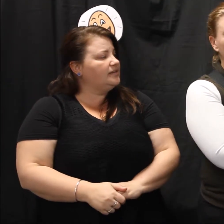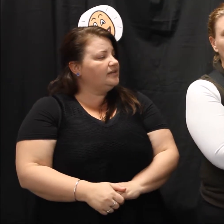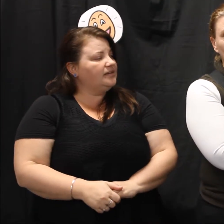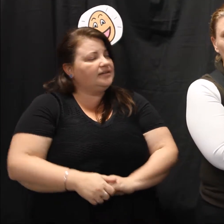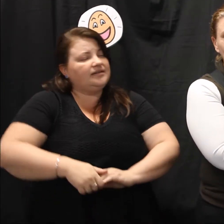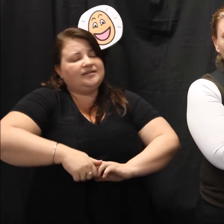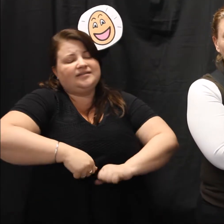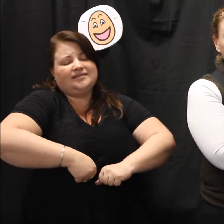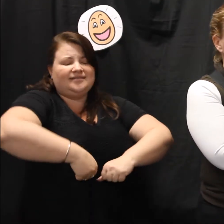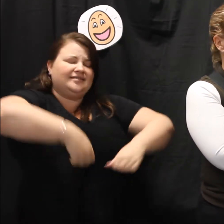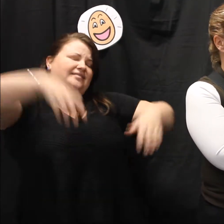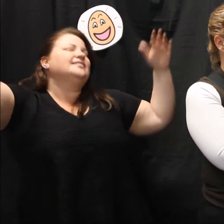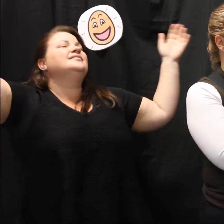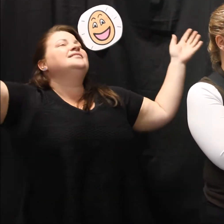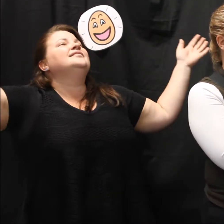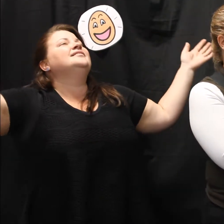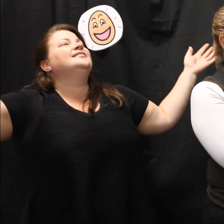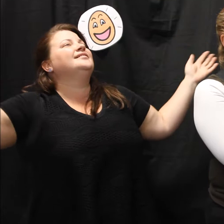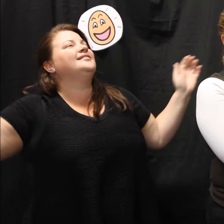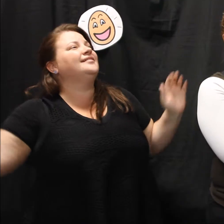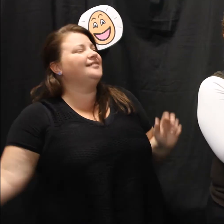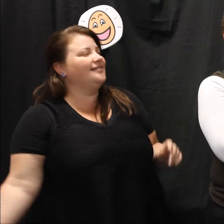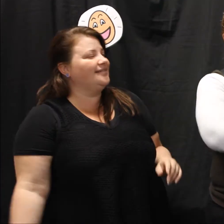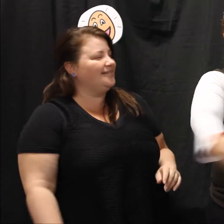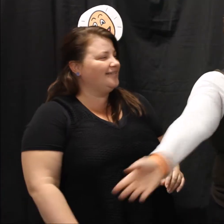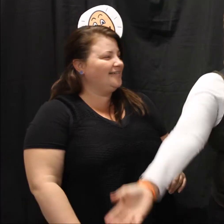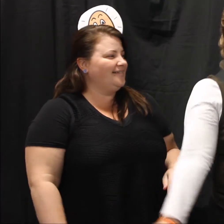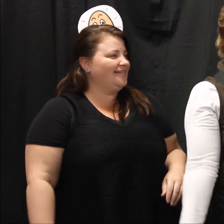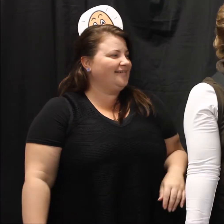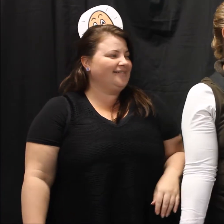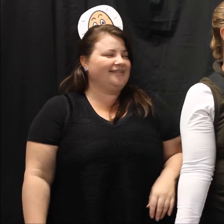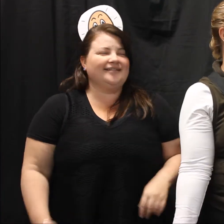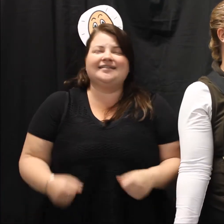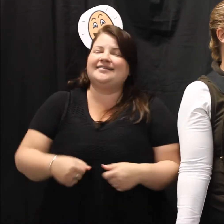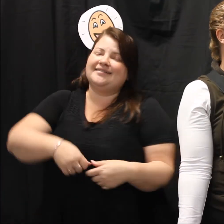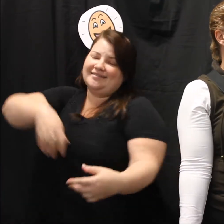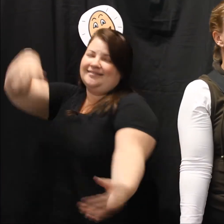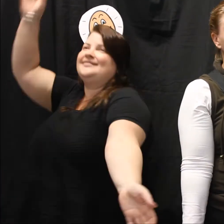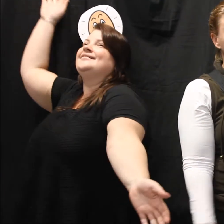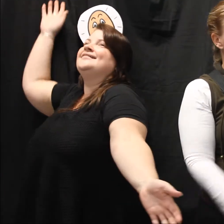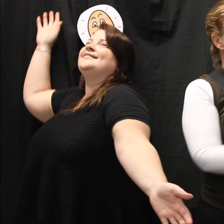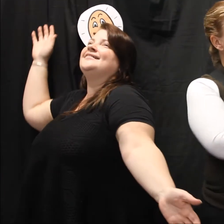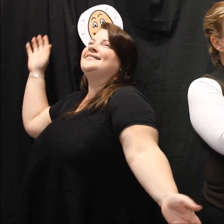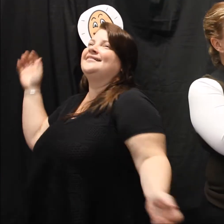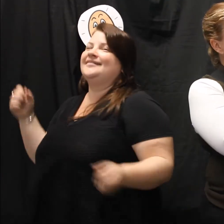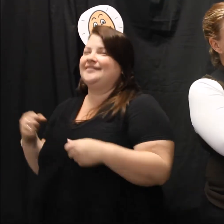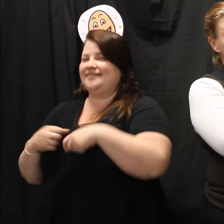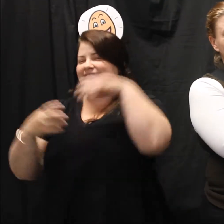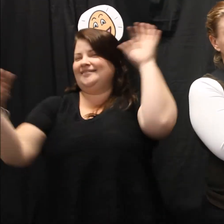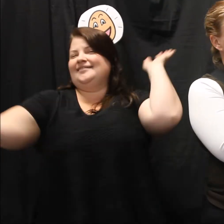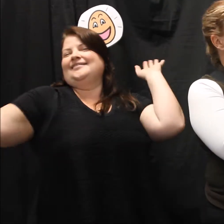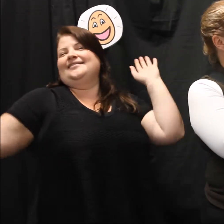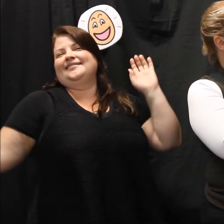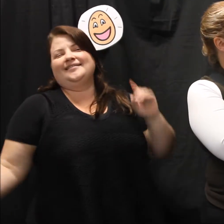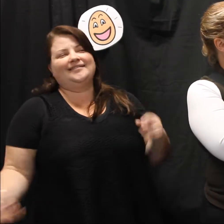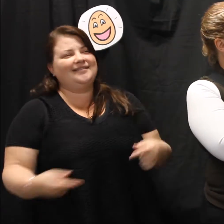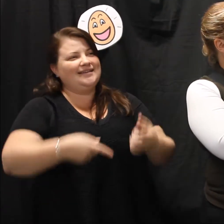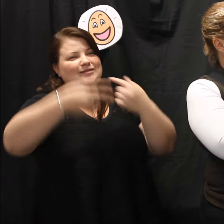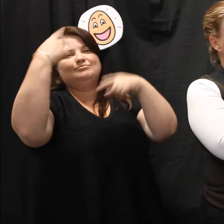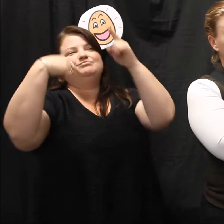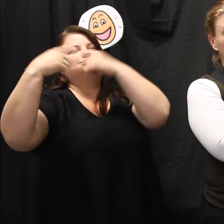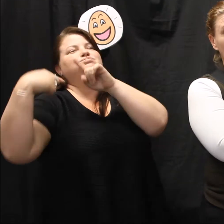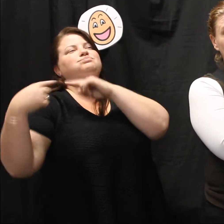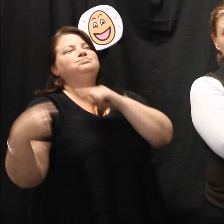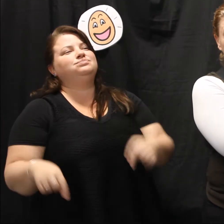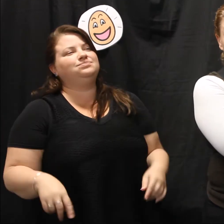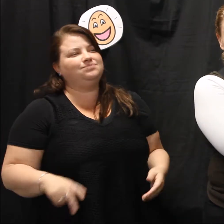He threw his arms out sideways and he swung them everywhere. Then he did a backward somersault